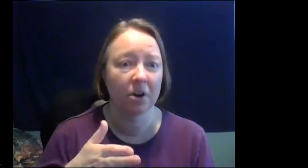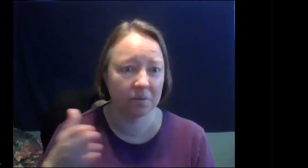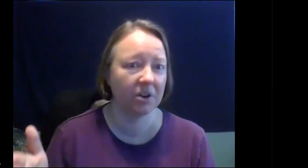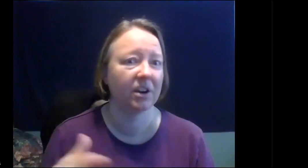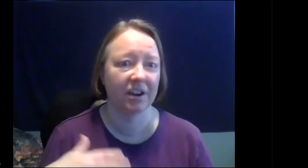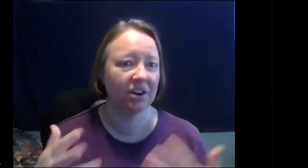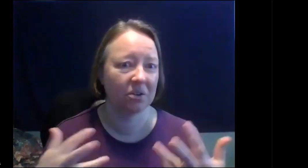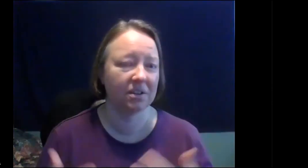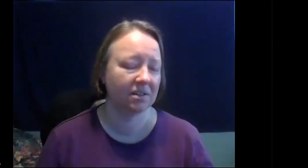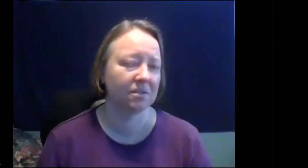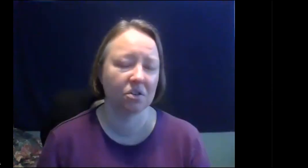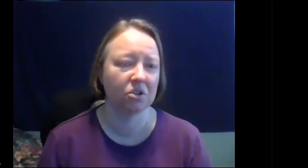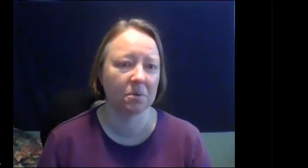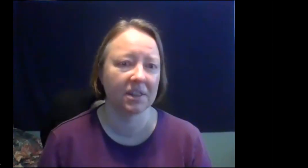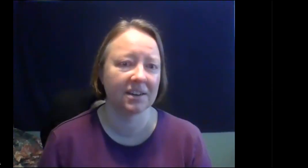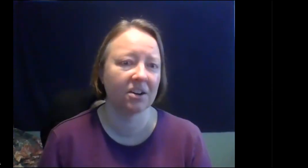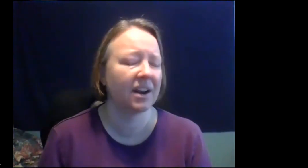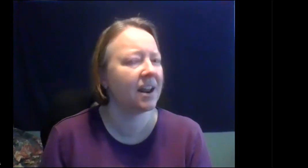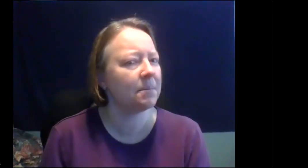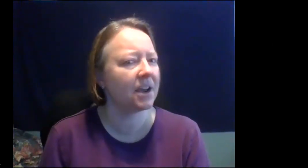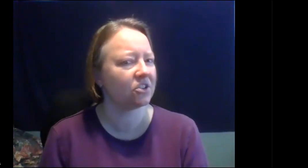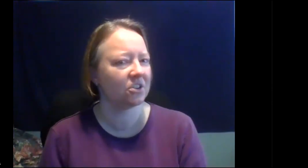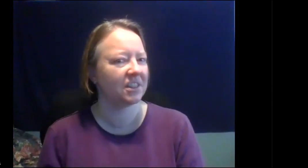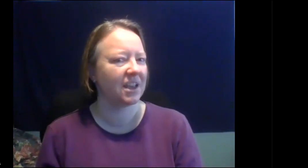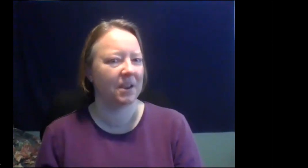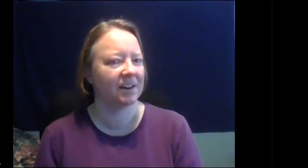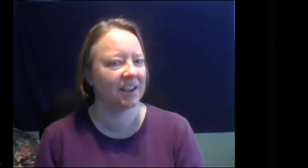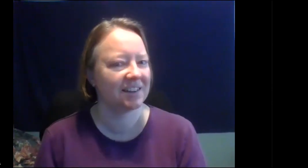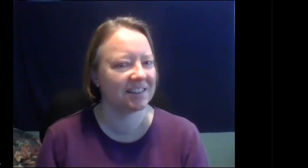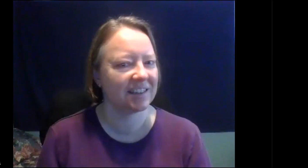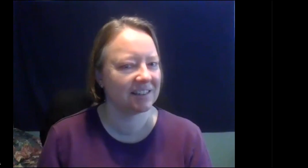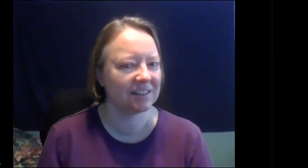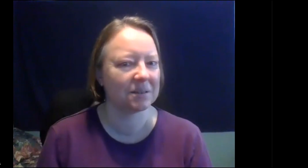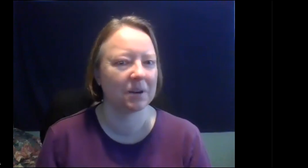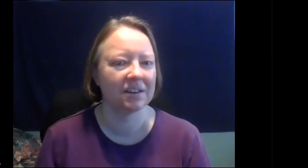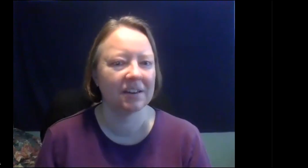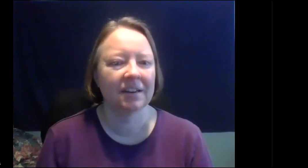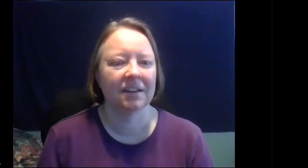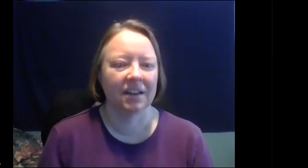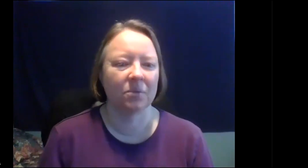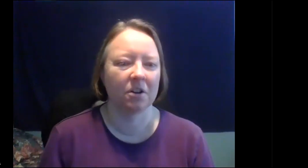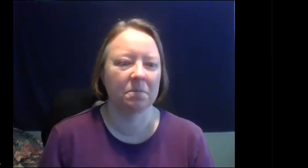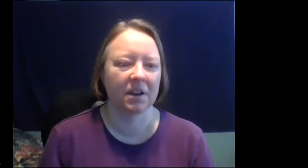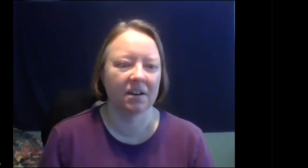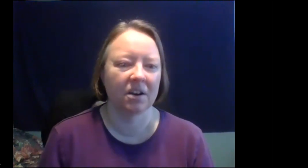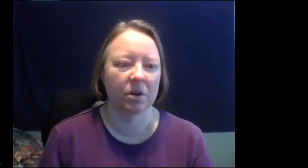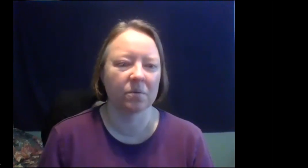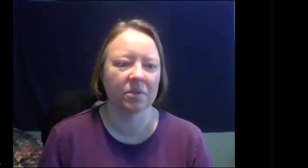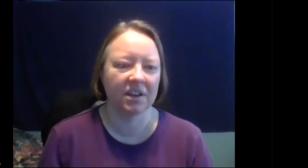hard of hearing, could you put that down? And I'm not sure that made it onto the census, but it was a wonderful